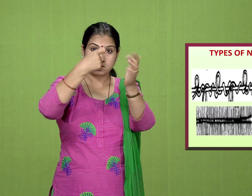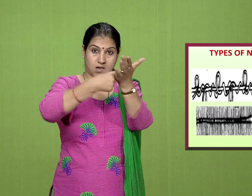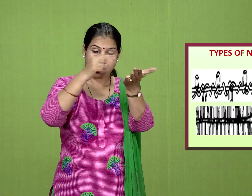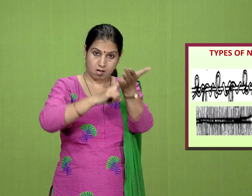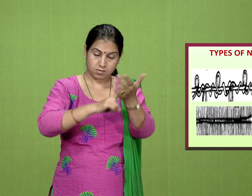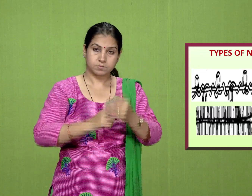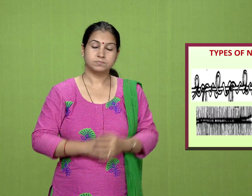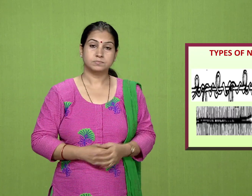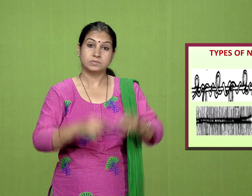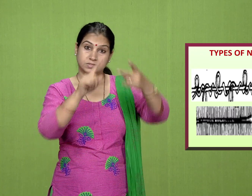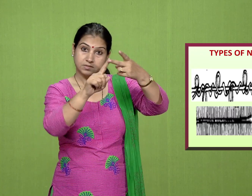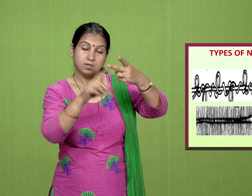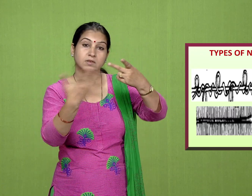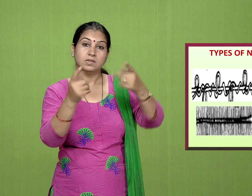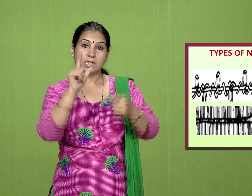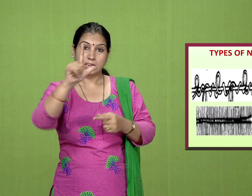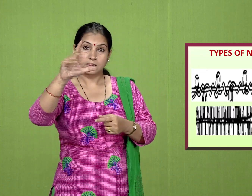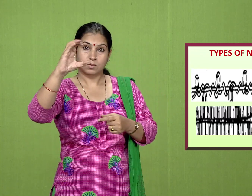Second is loop yarn.